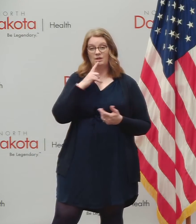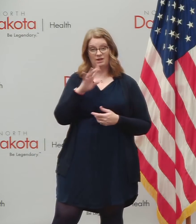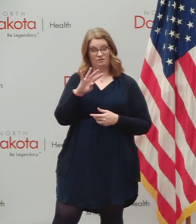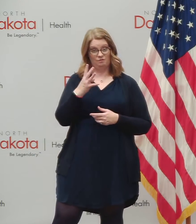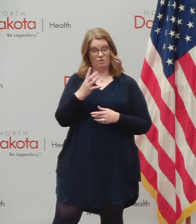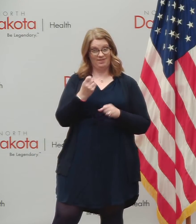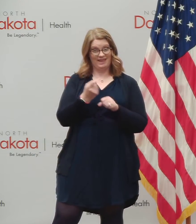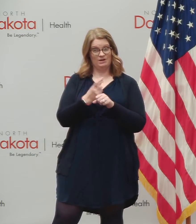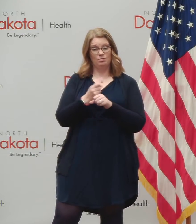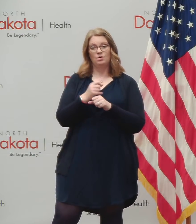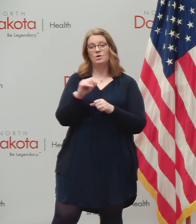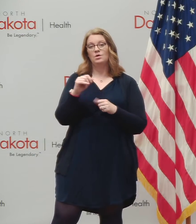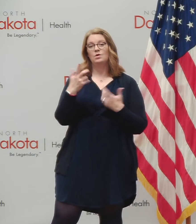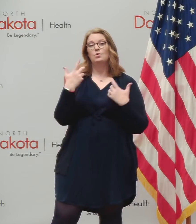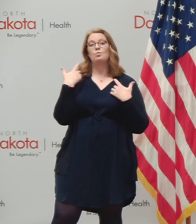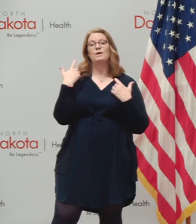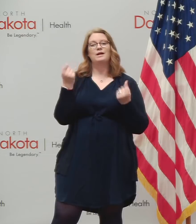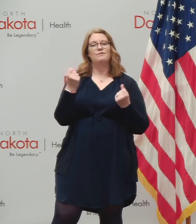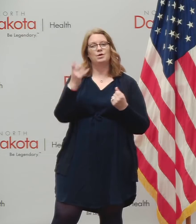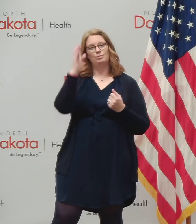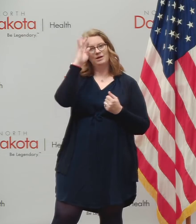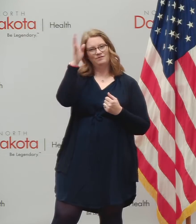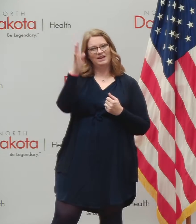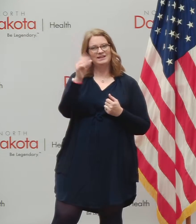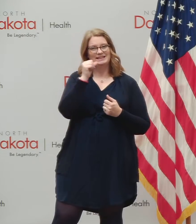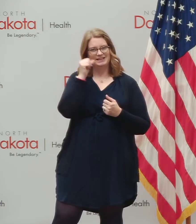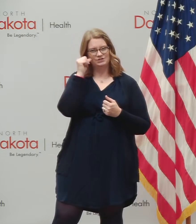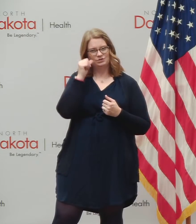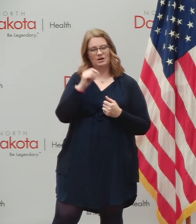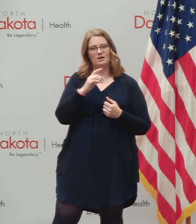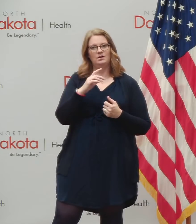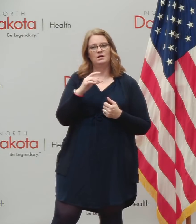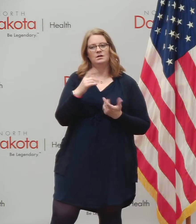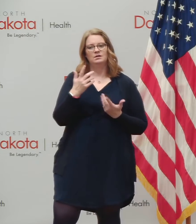annual Recovery Reinvented yesterday. Over